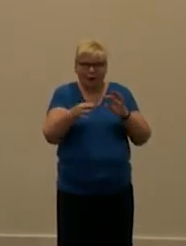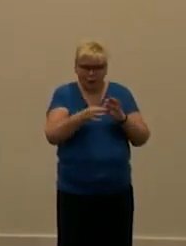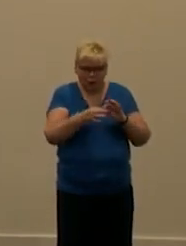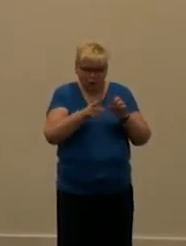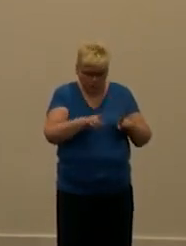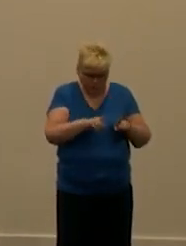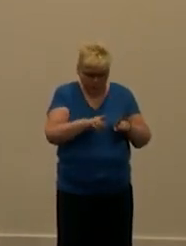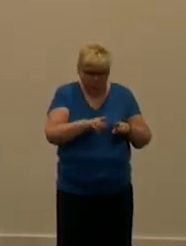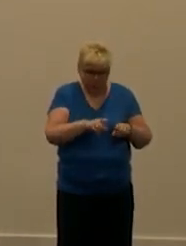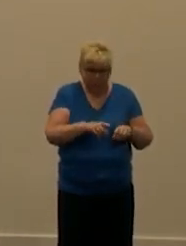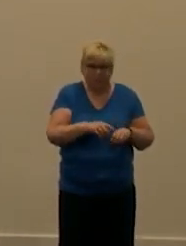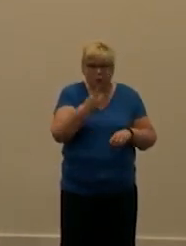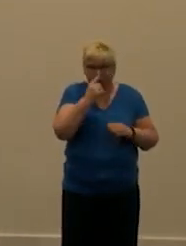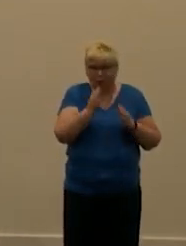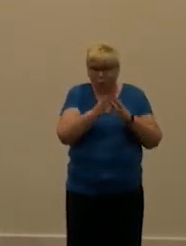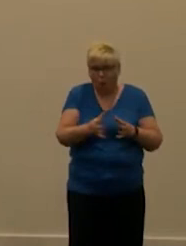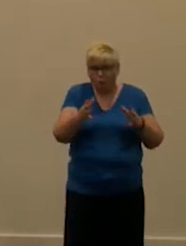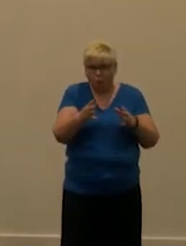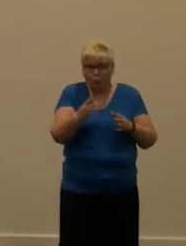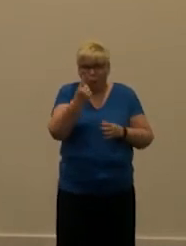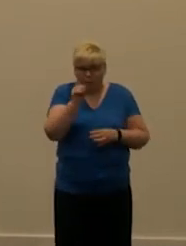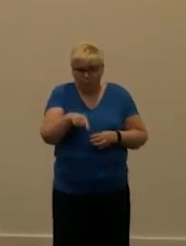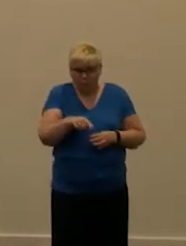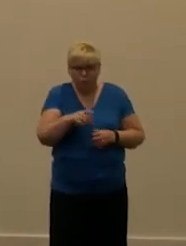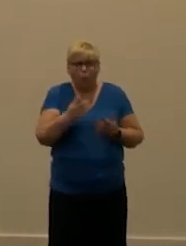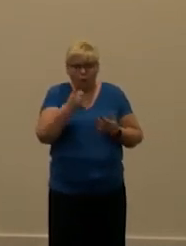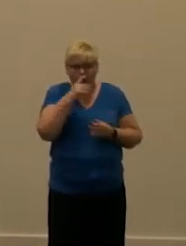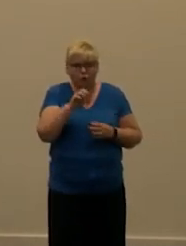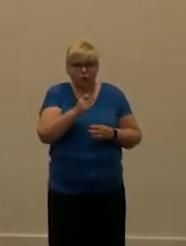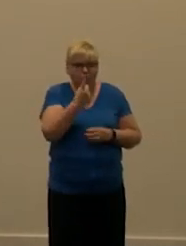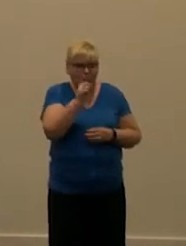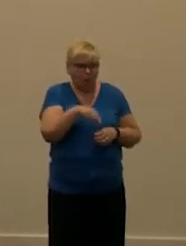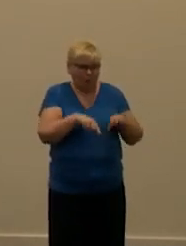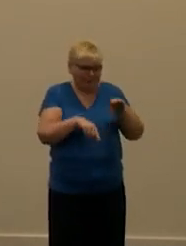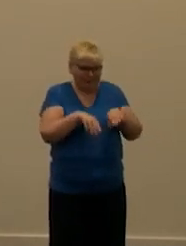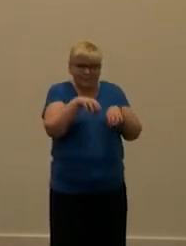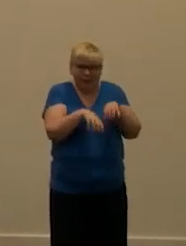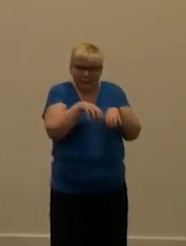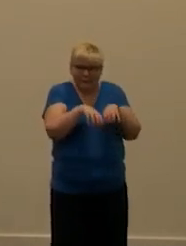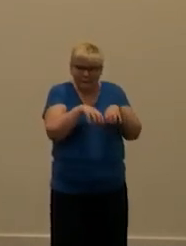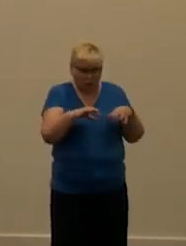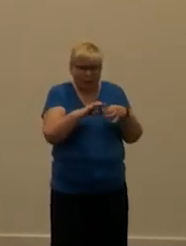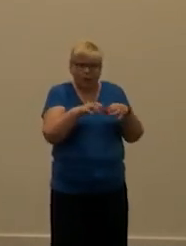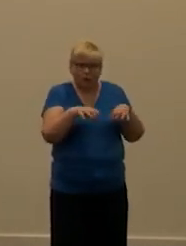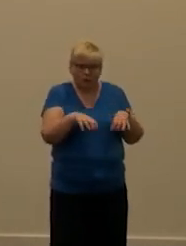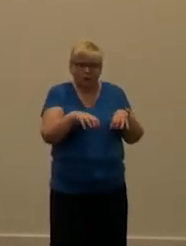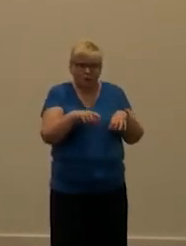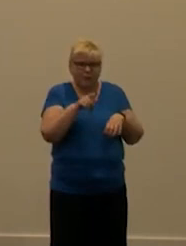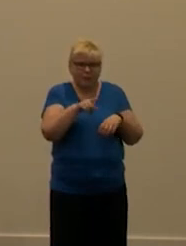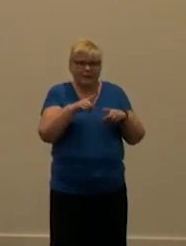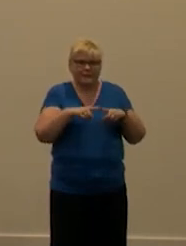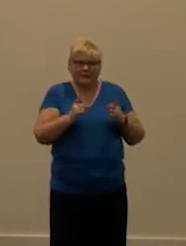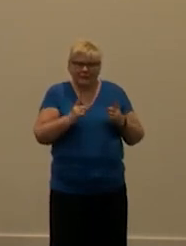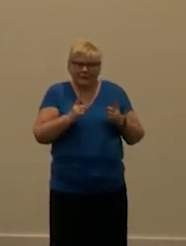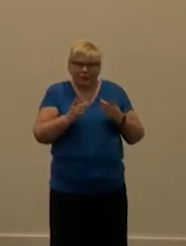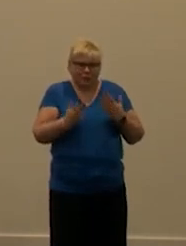You can scale up to 1,000, or you can choose 1,000 site-to-site VPN connections per hub. And this is the difference